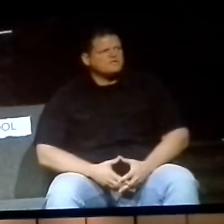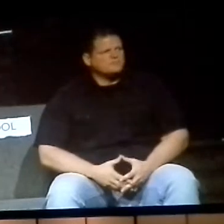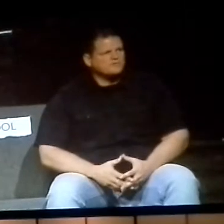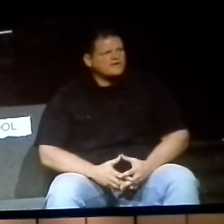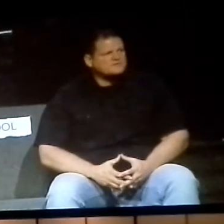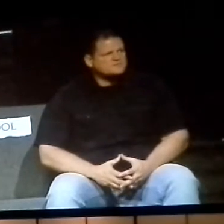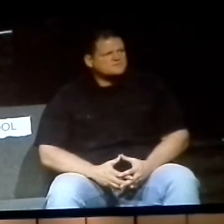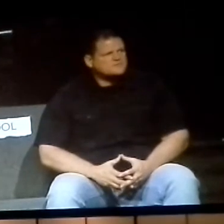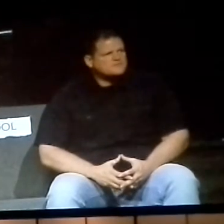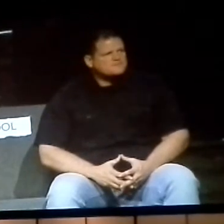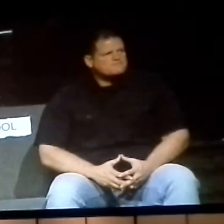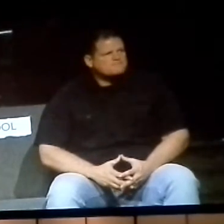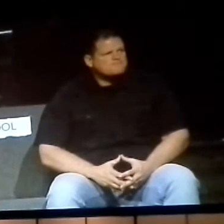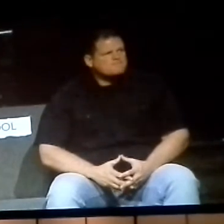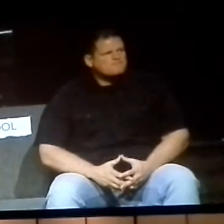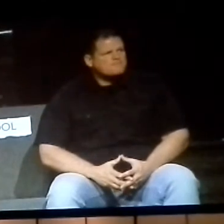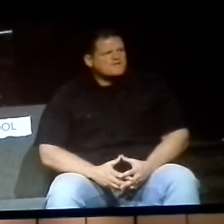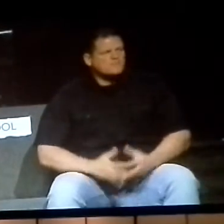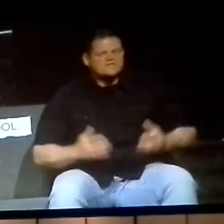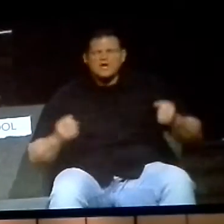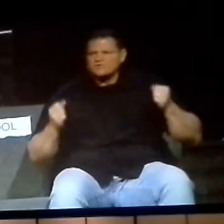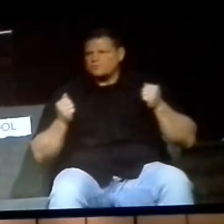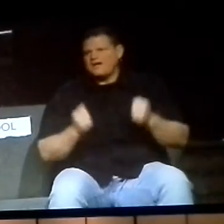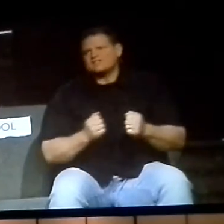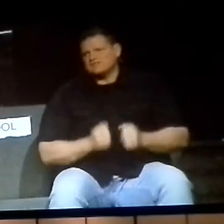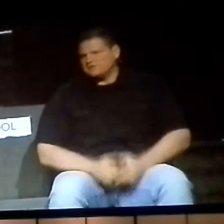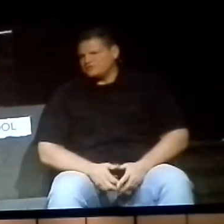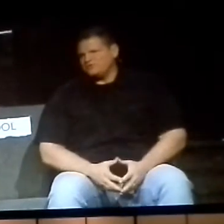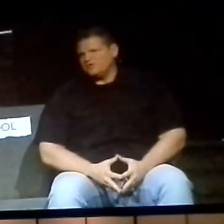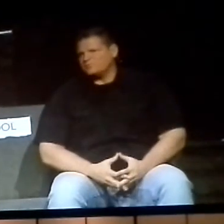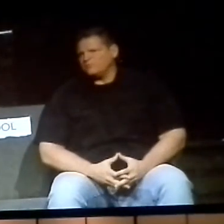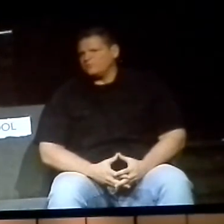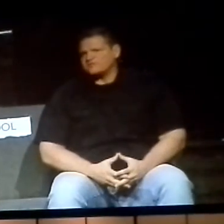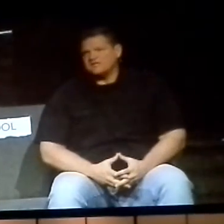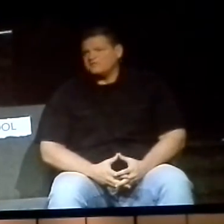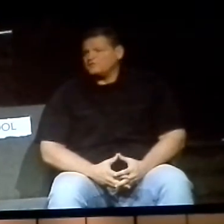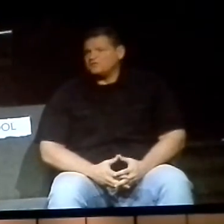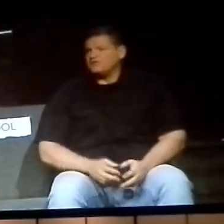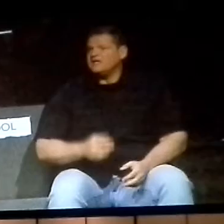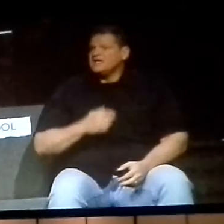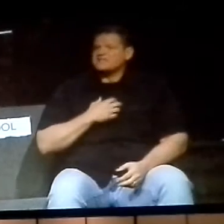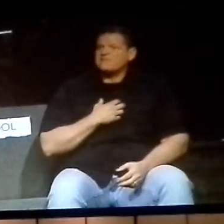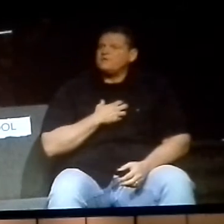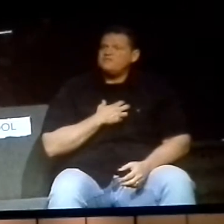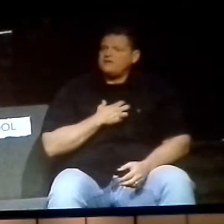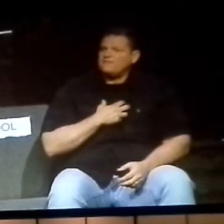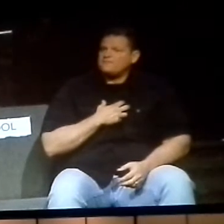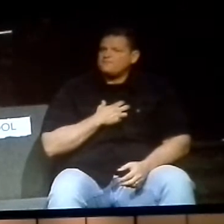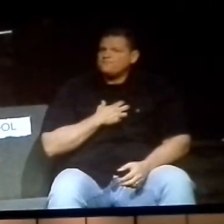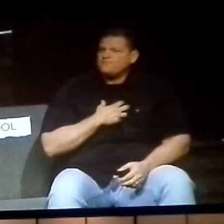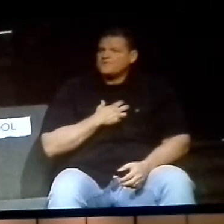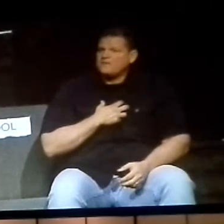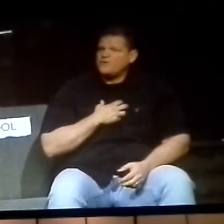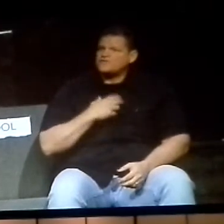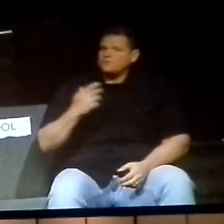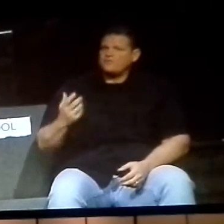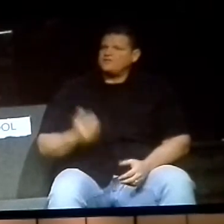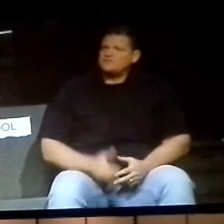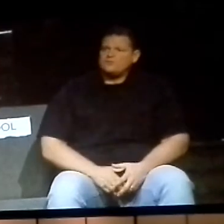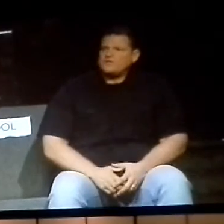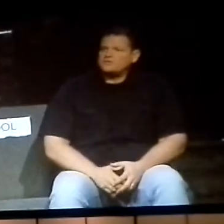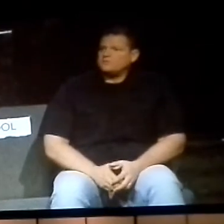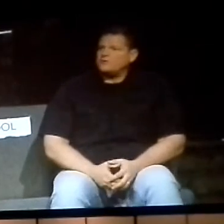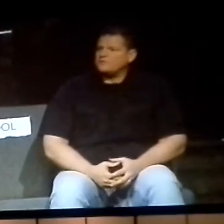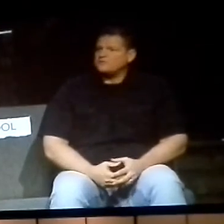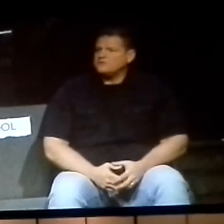many, many regrets. That's why I talk so passionately to you young people, because I love you dearly, because I've been there. I've wrestled with the things